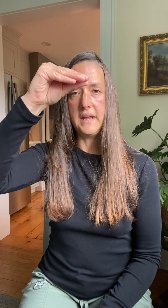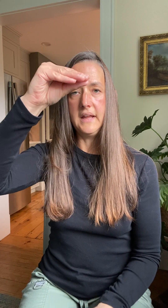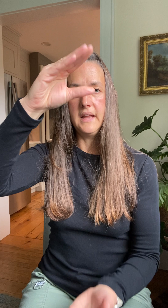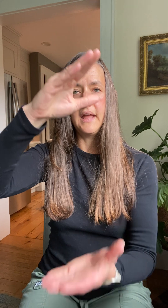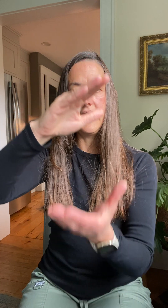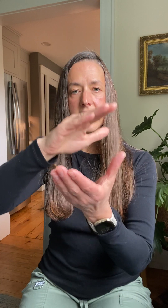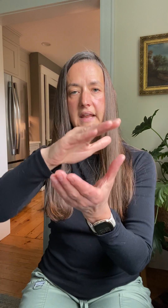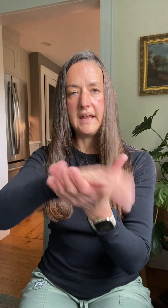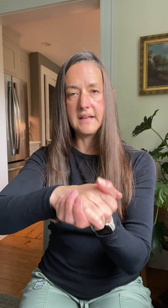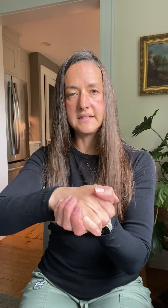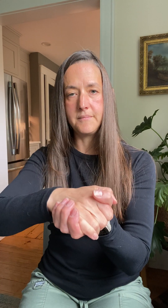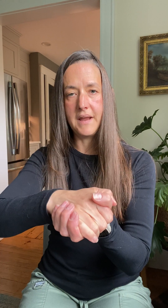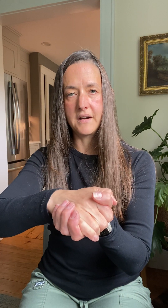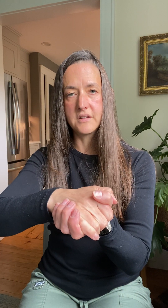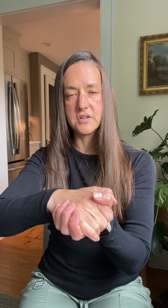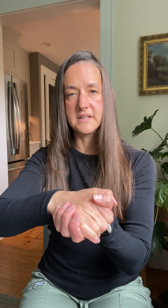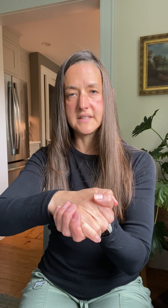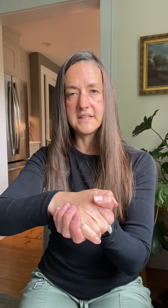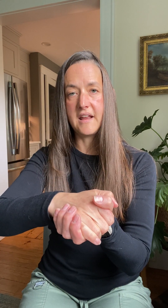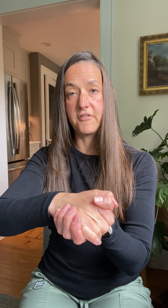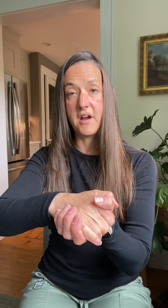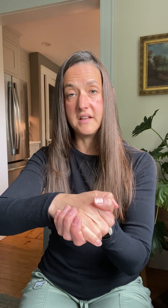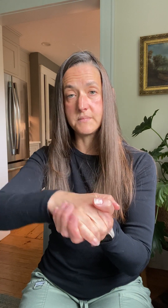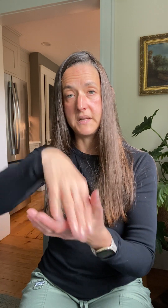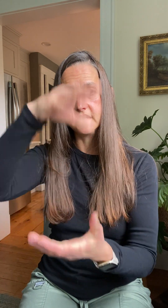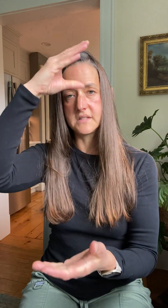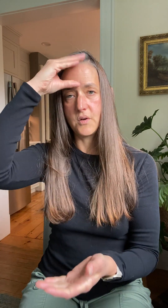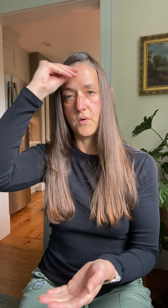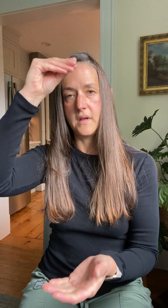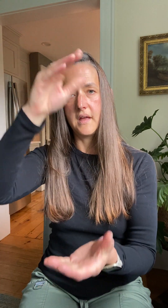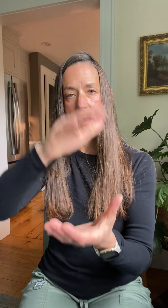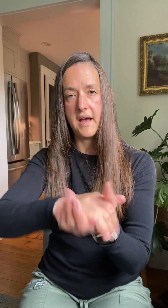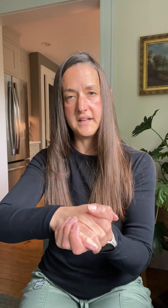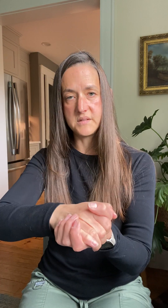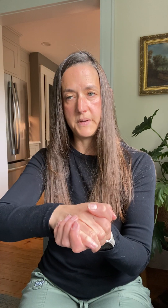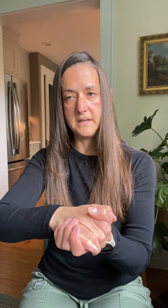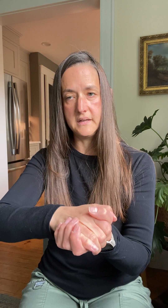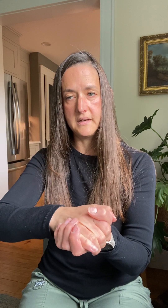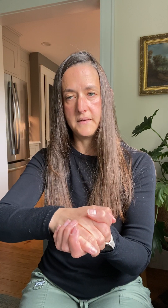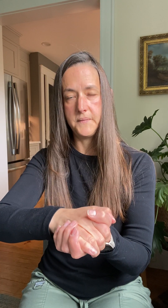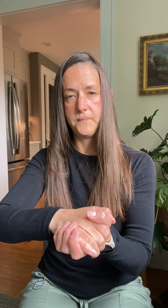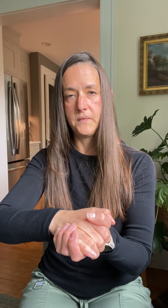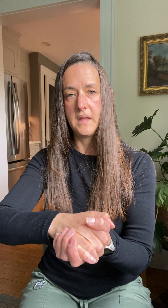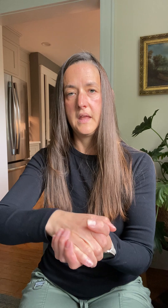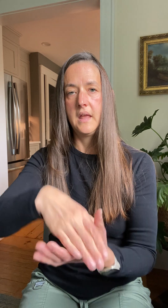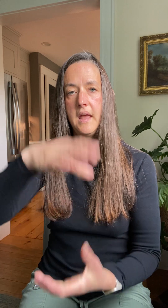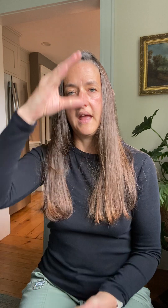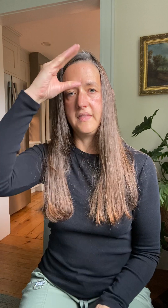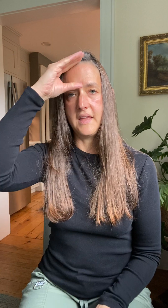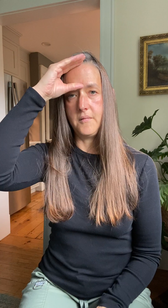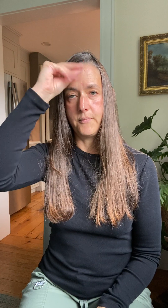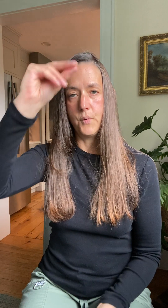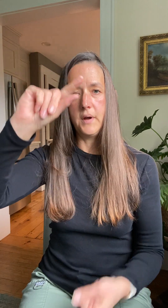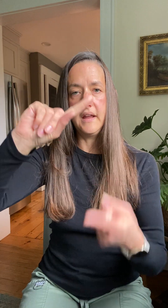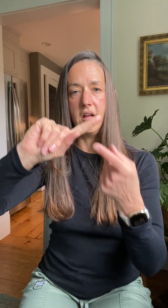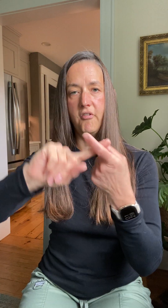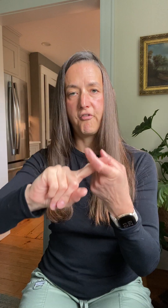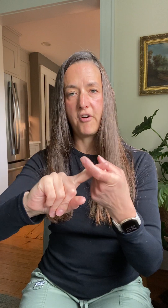Boy and hand in marriage is the sign for husband. So husband, and then boy,